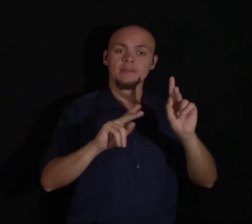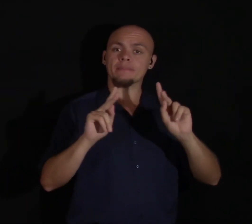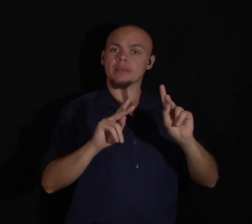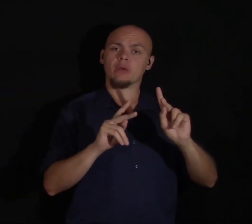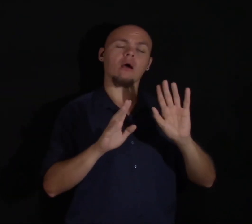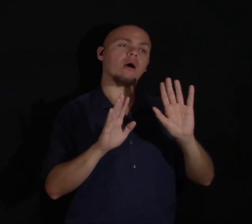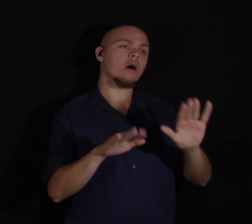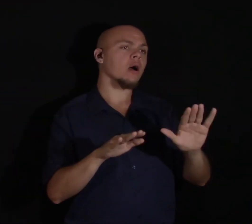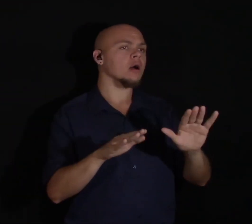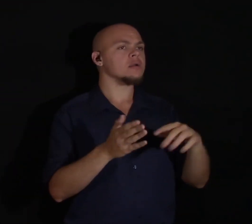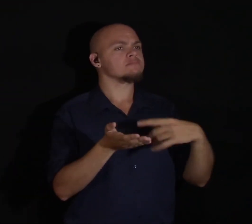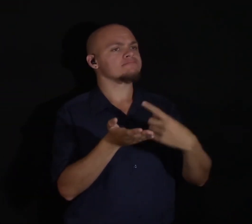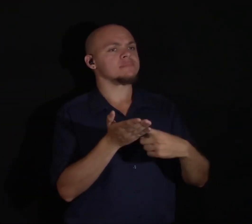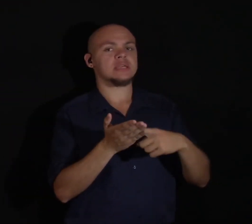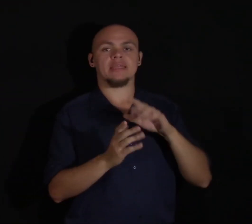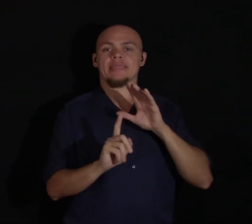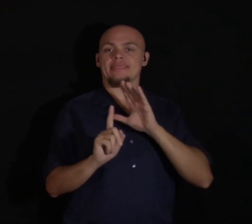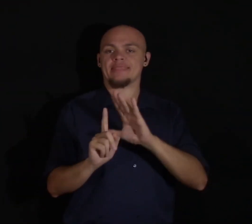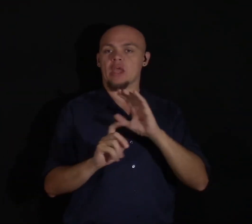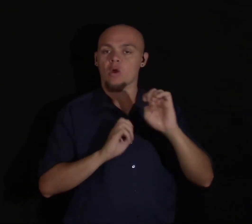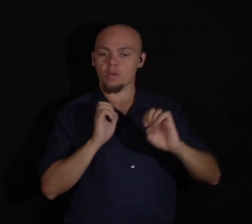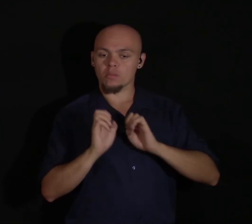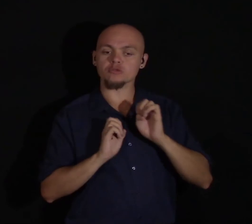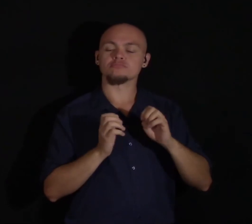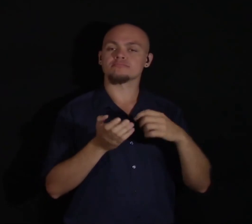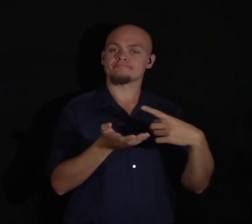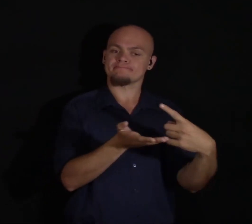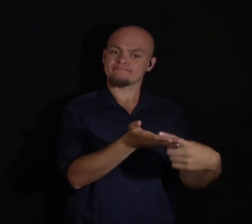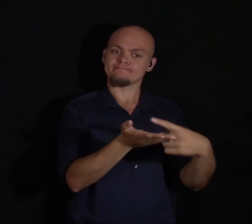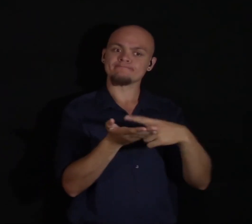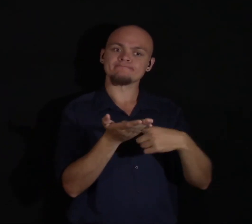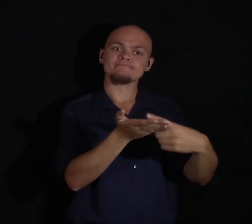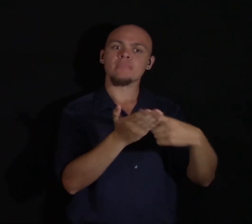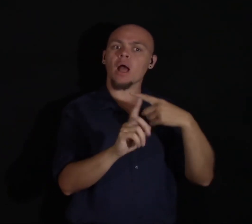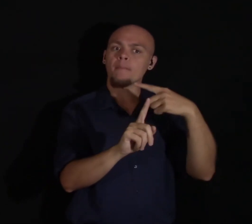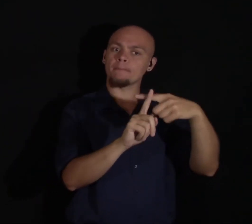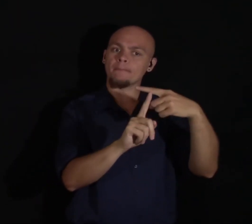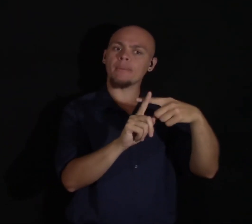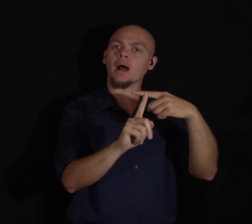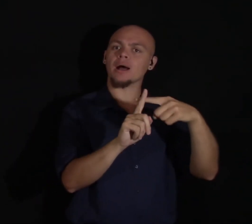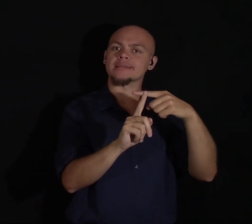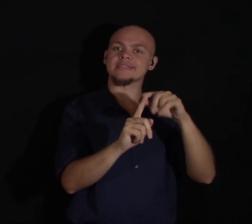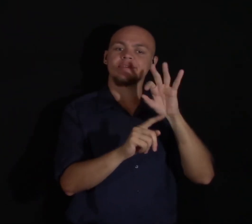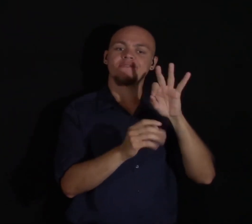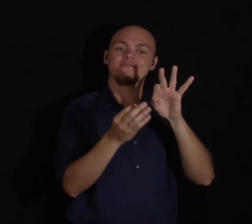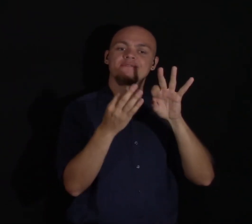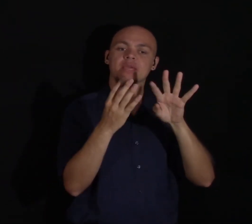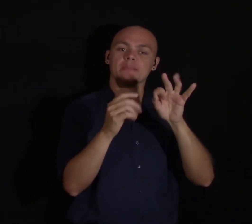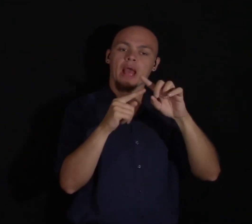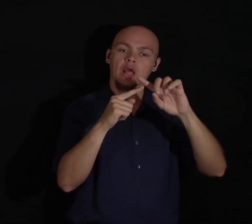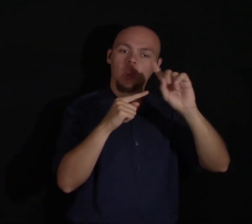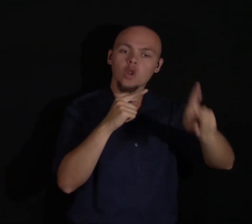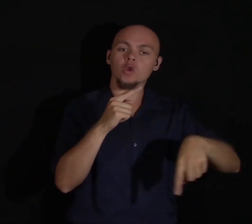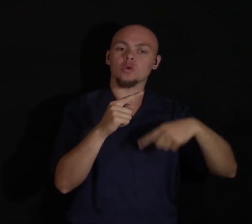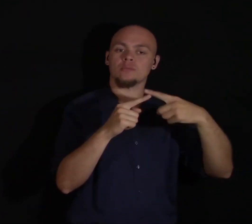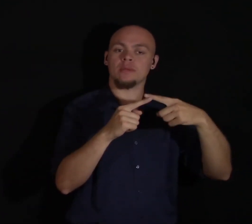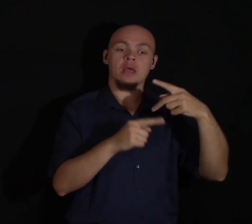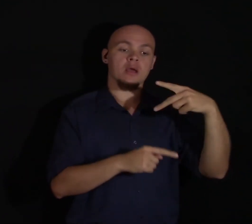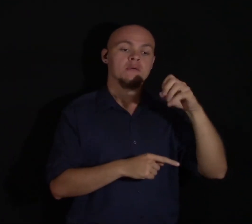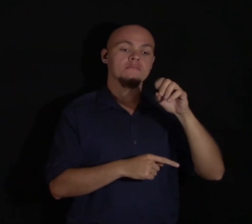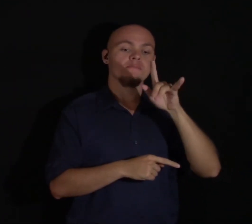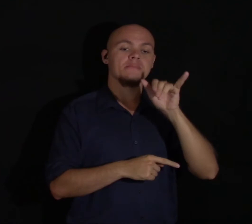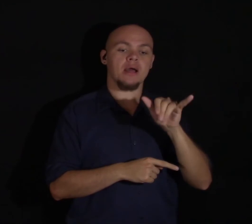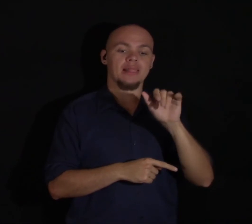reciprocate. They start to talk about their own emotions, and it creates another positive feedback loop. And polyamory is really good at building emotional